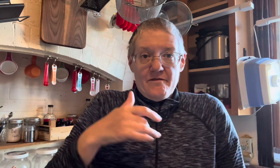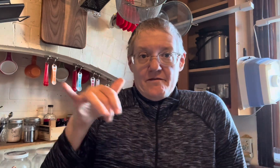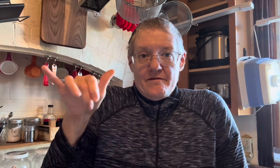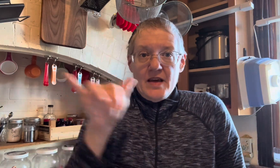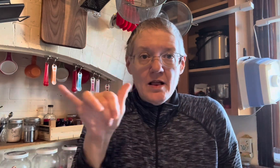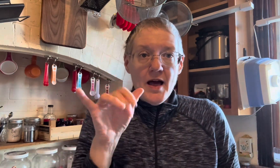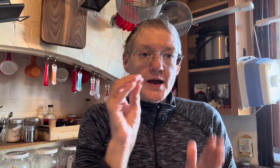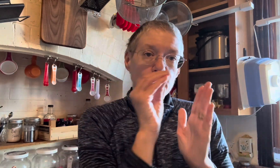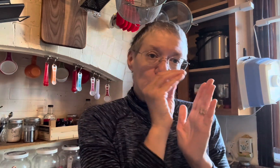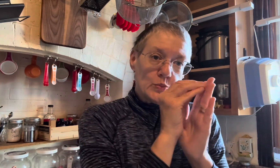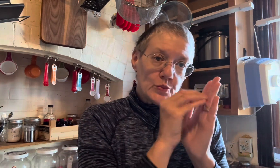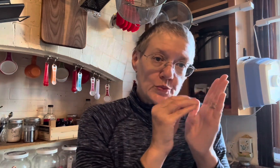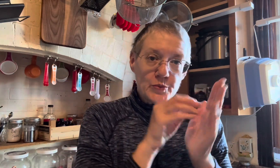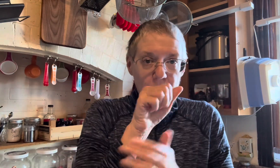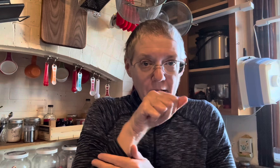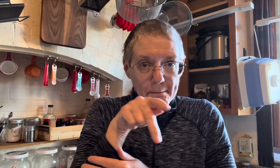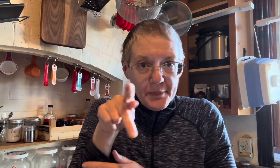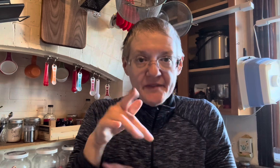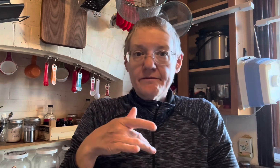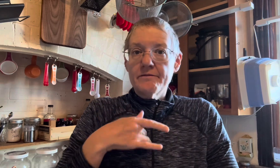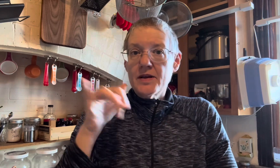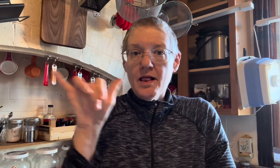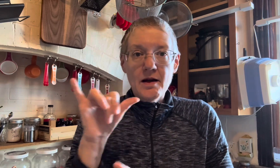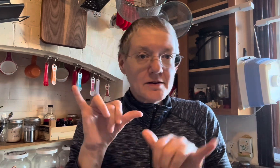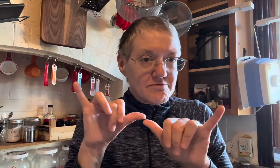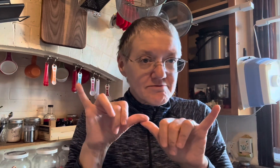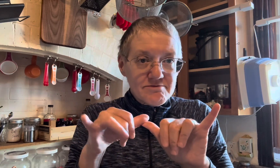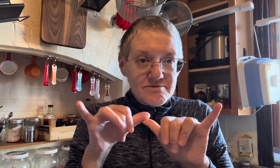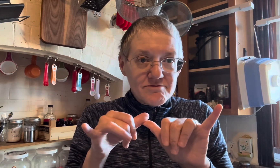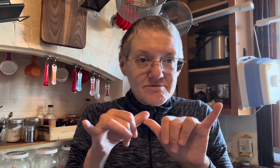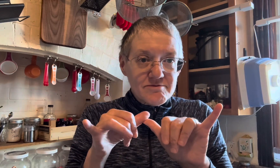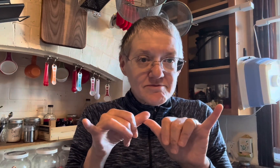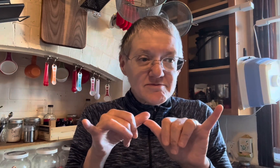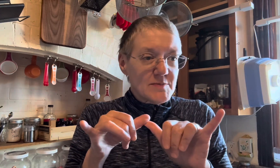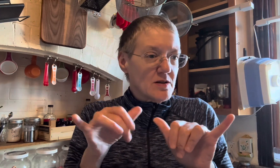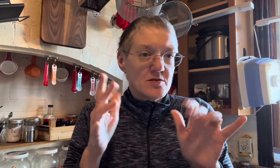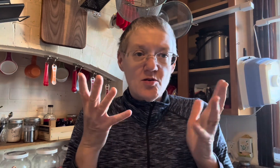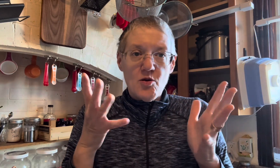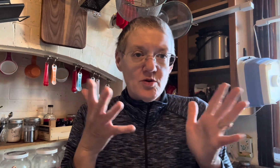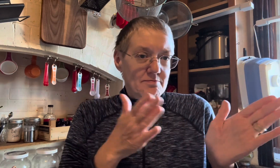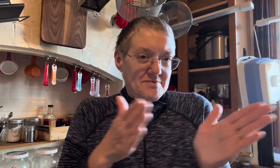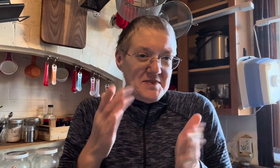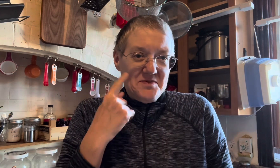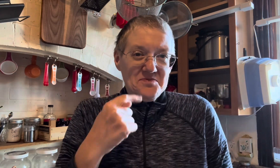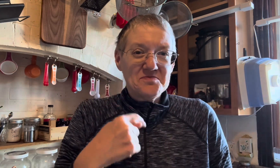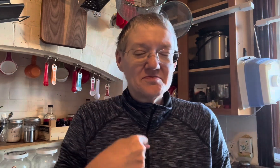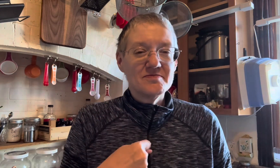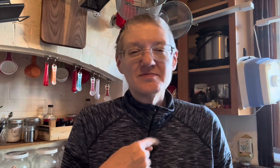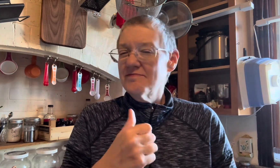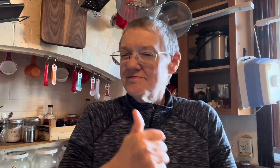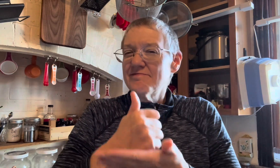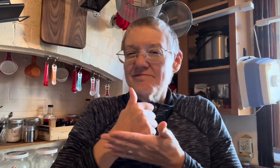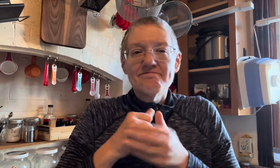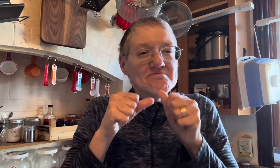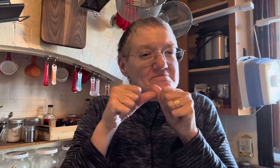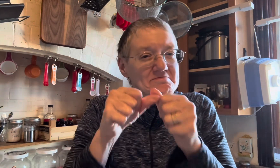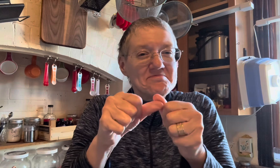and I'm tired. I don't feel like logging my food. I don't feel like measuring, but it's already been done for me.